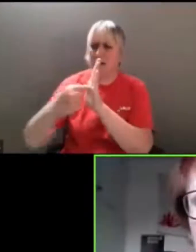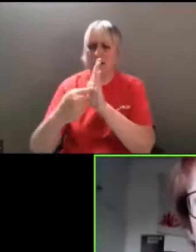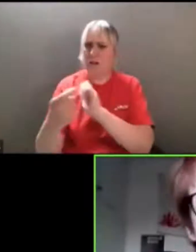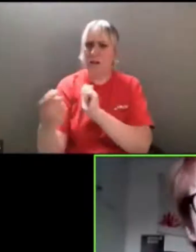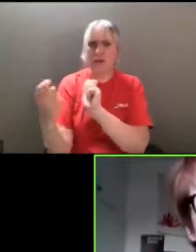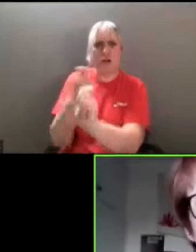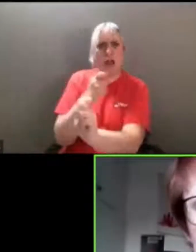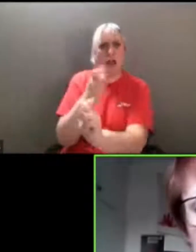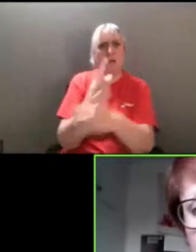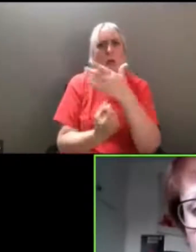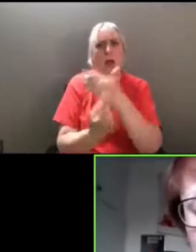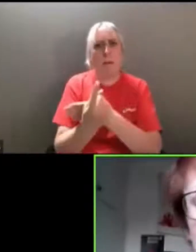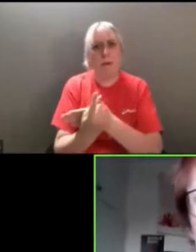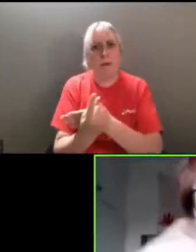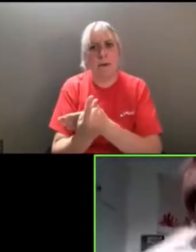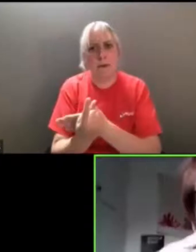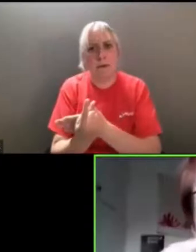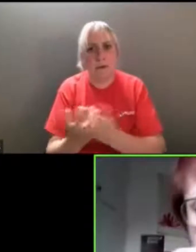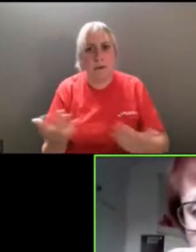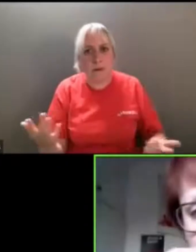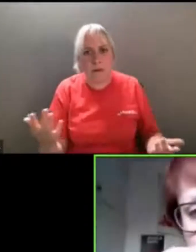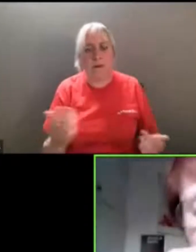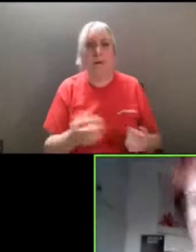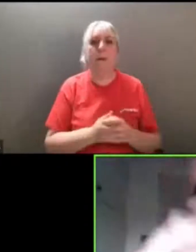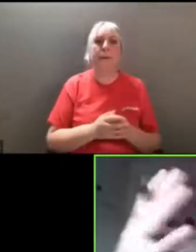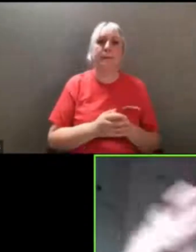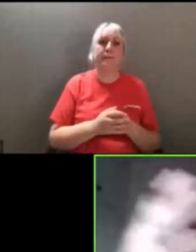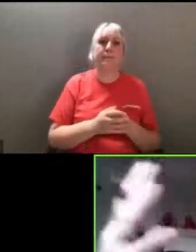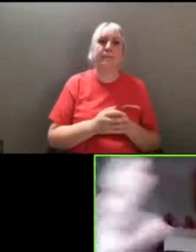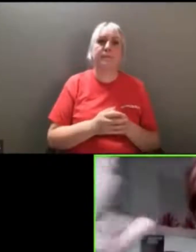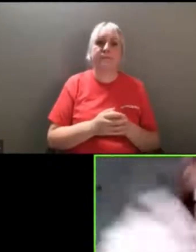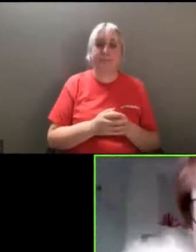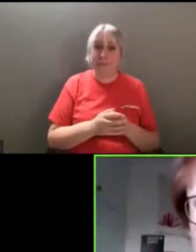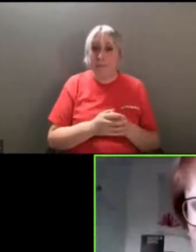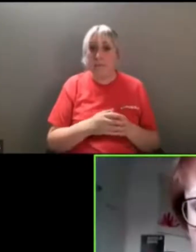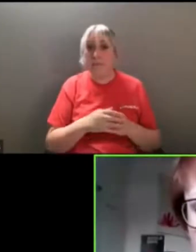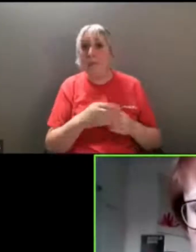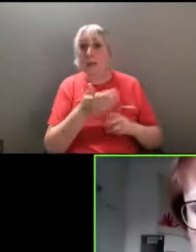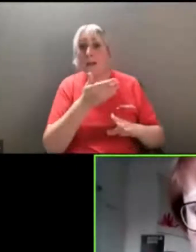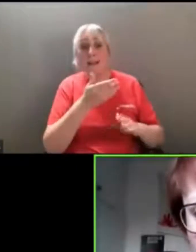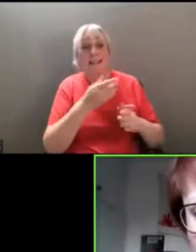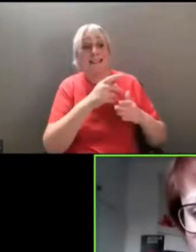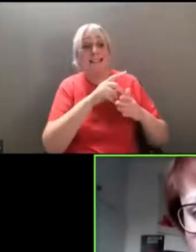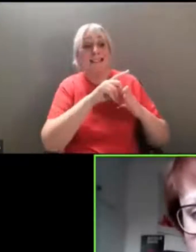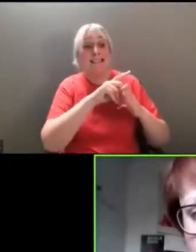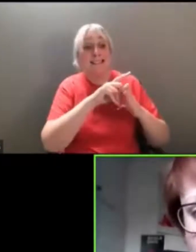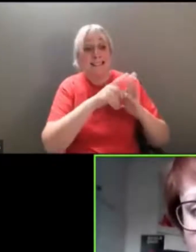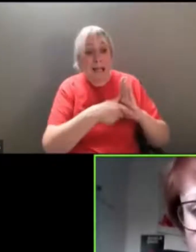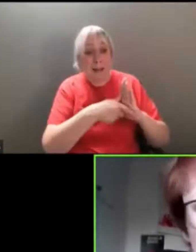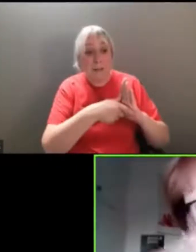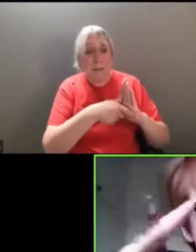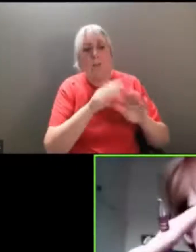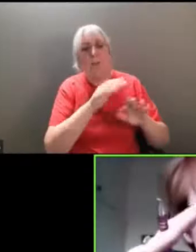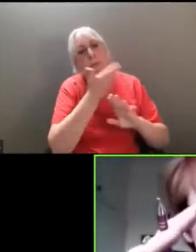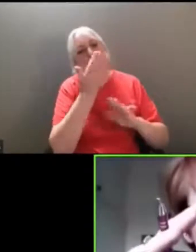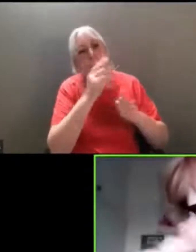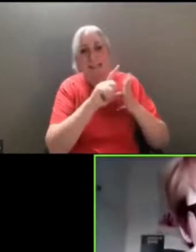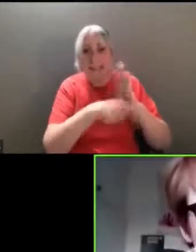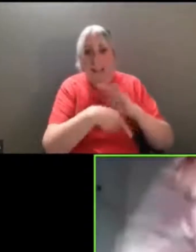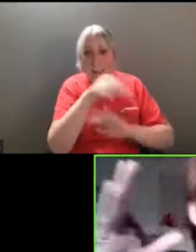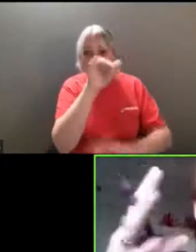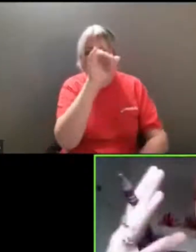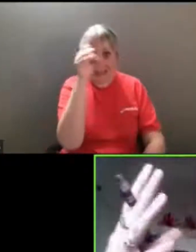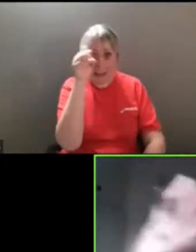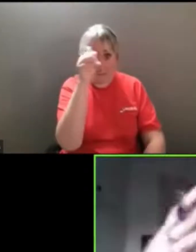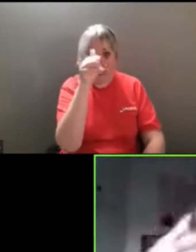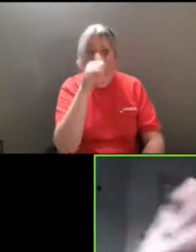where people involved in kind of non-disabled academics have talked about the